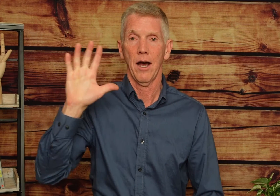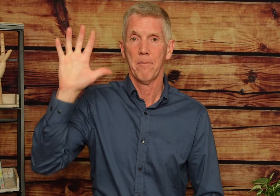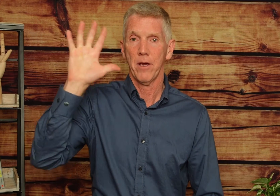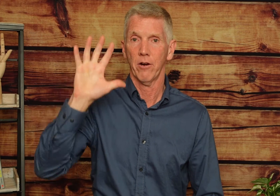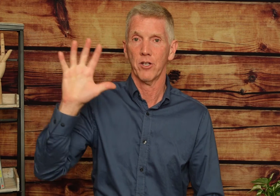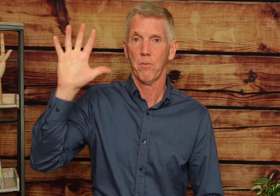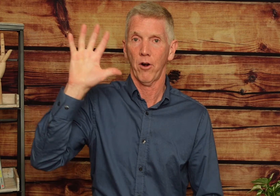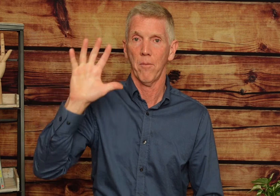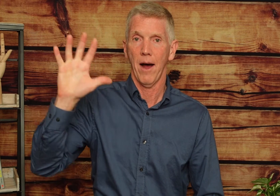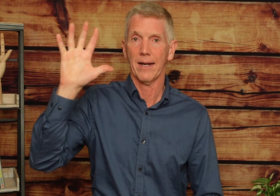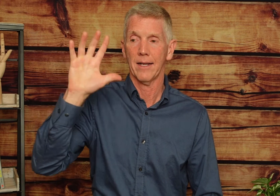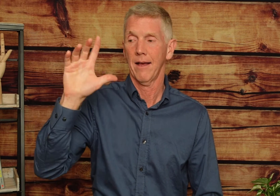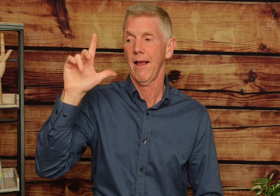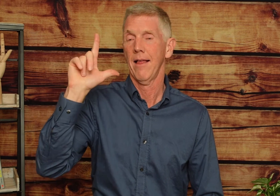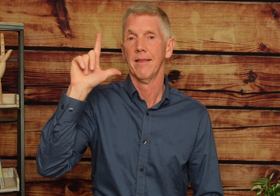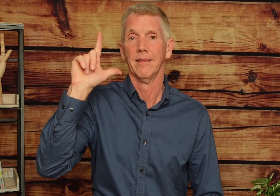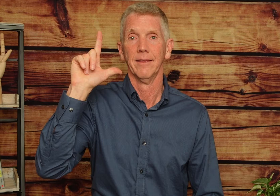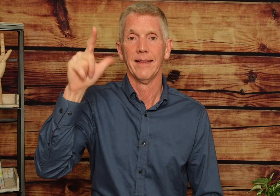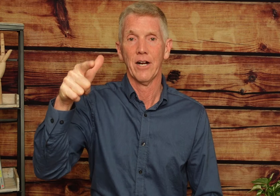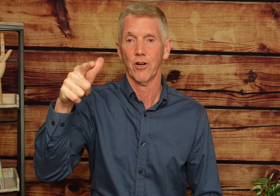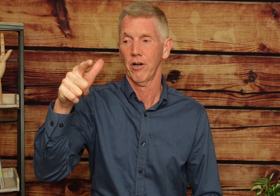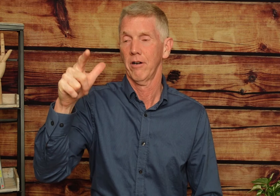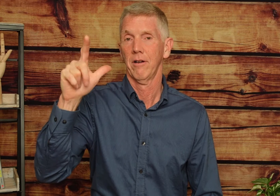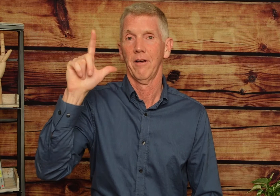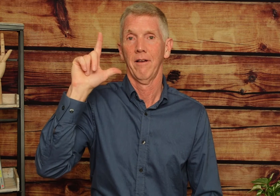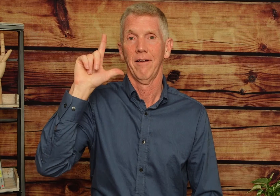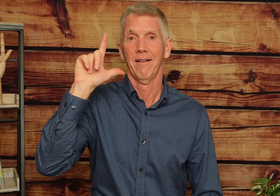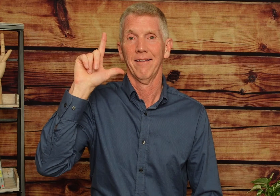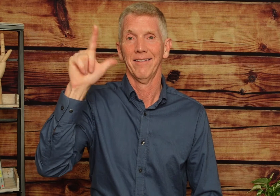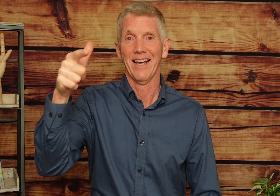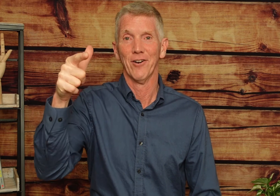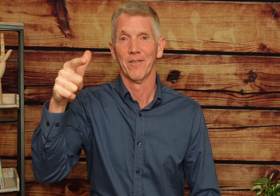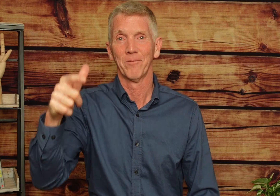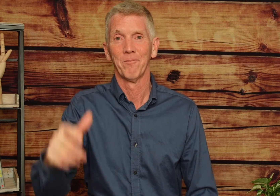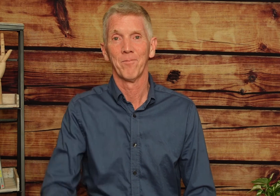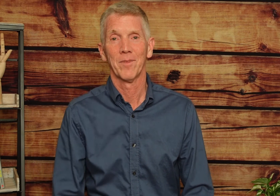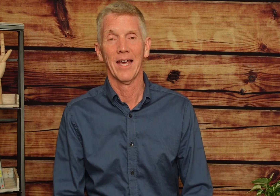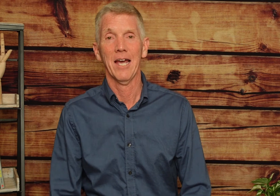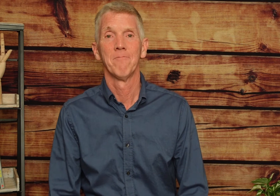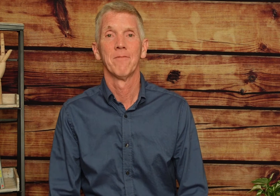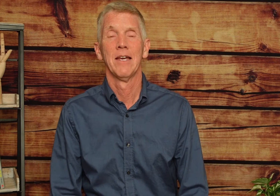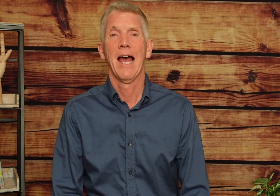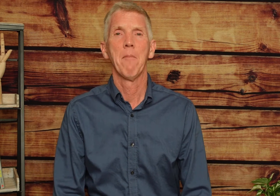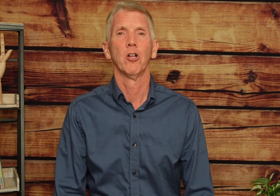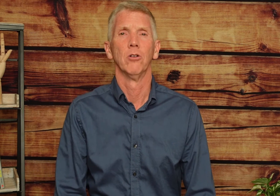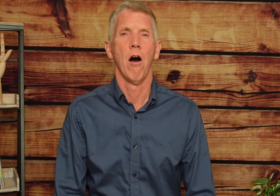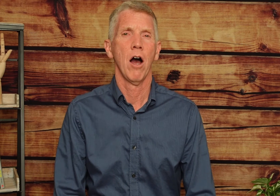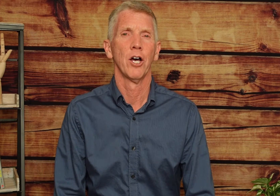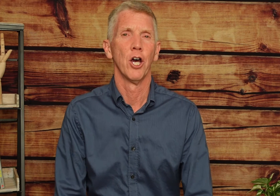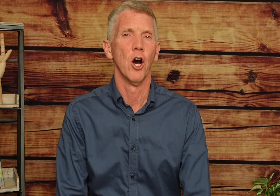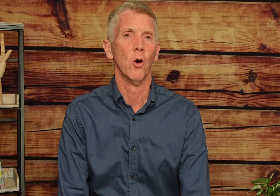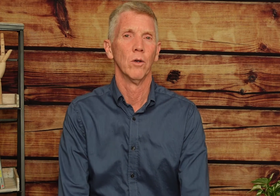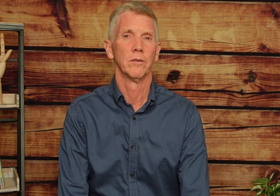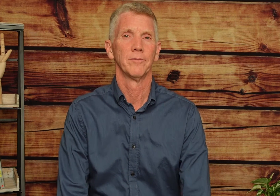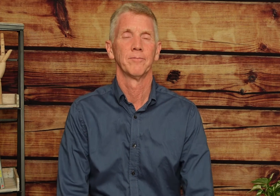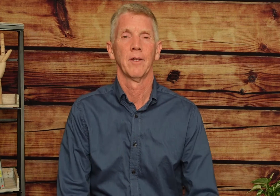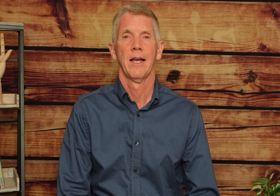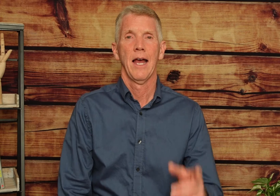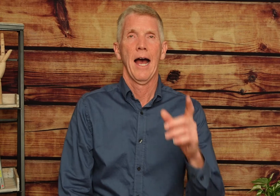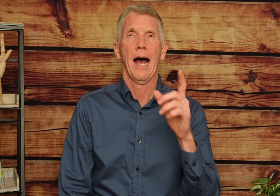here in this part of the body. Later. Later. Okay? How about long ago? I'm